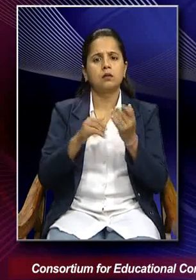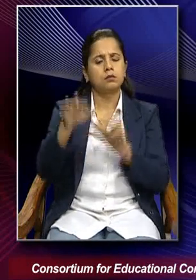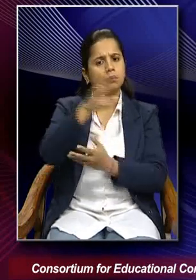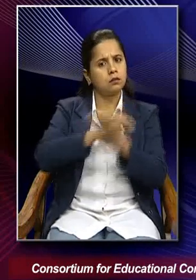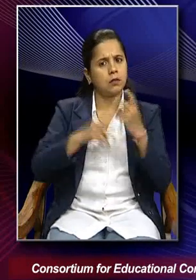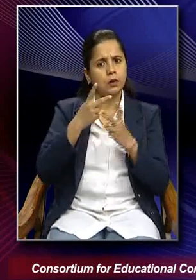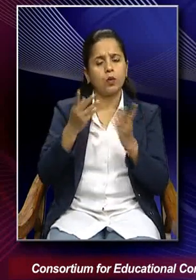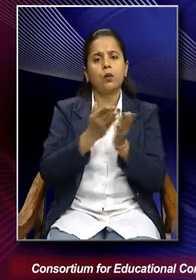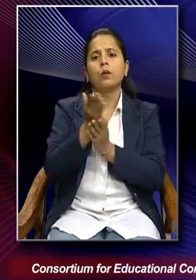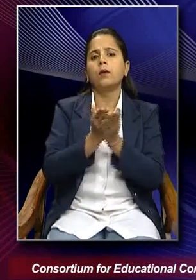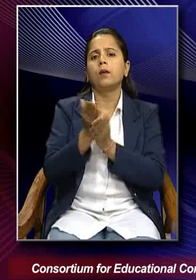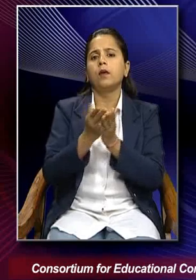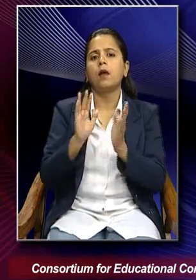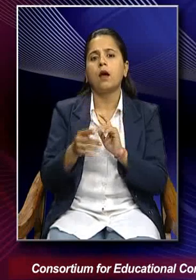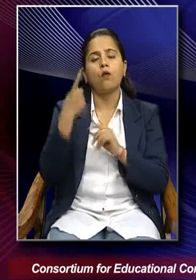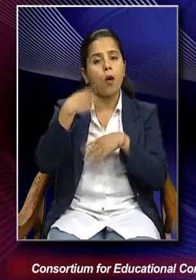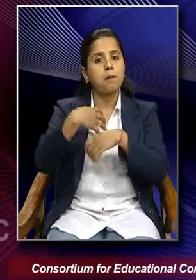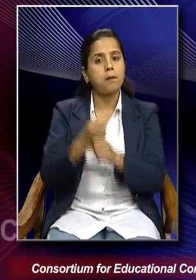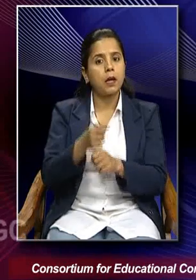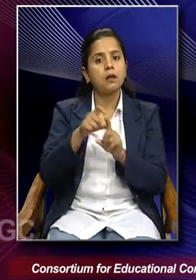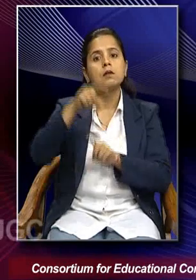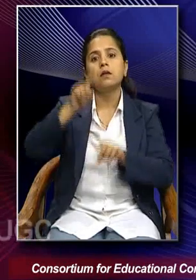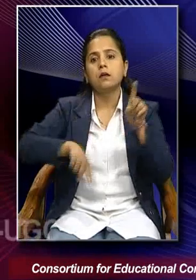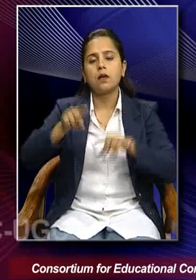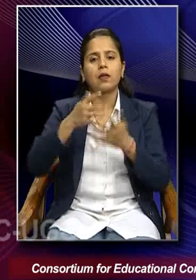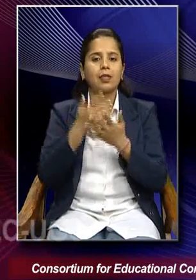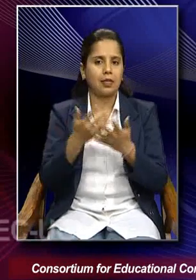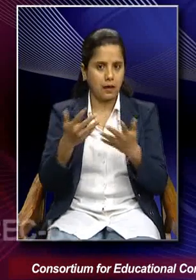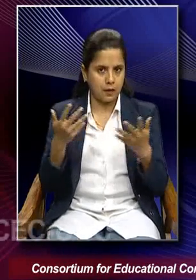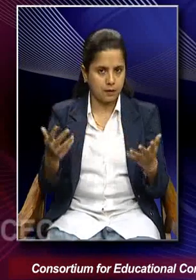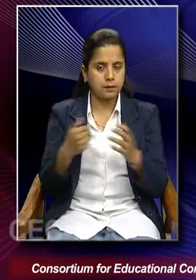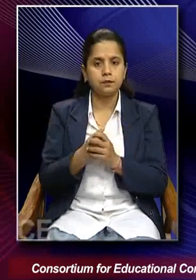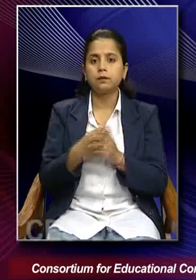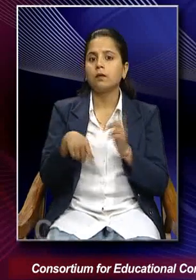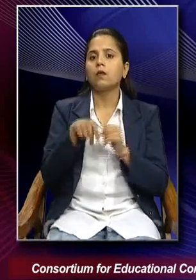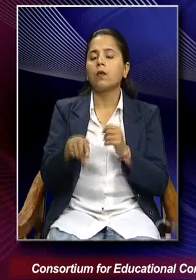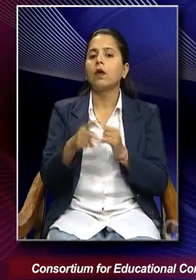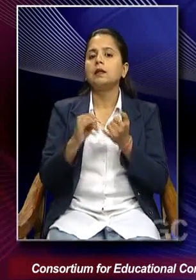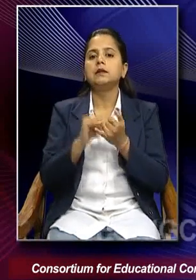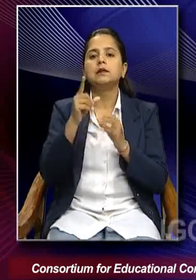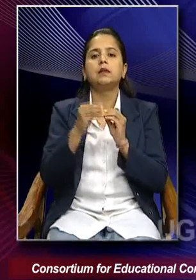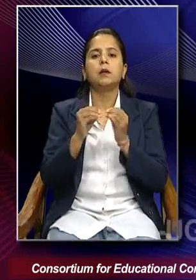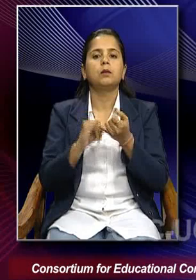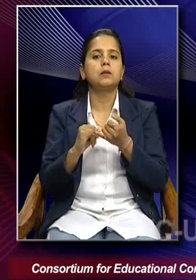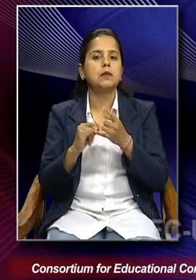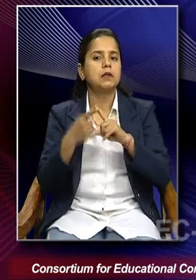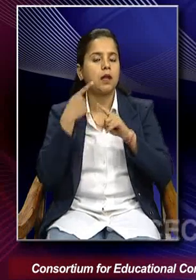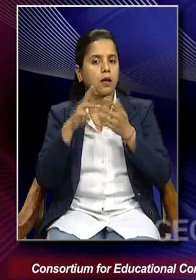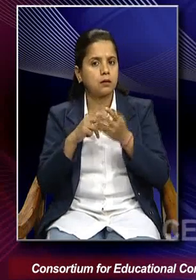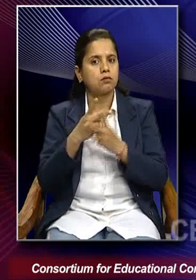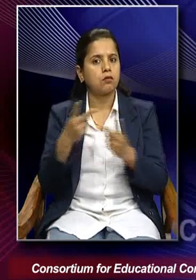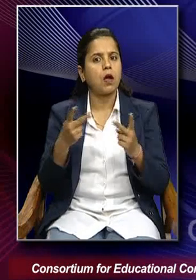various ways to form the diverse objects and substances observed in the world.